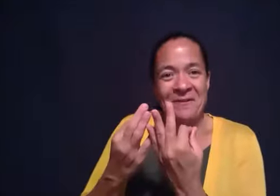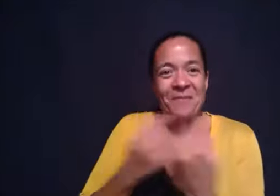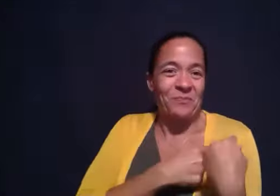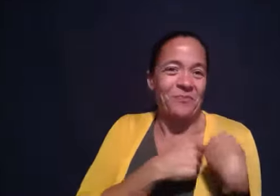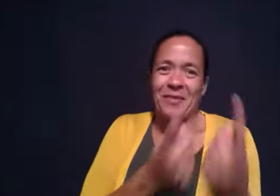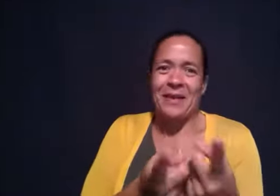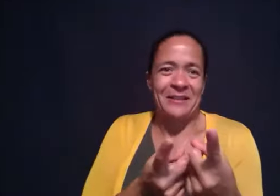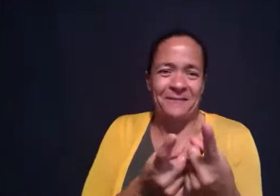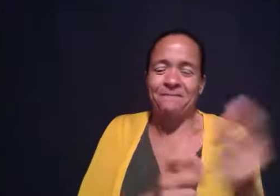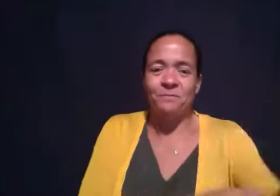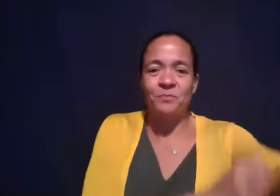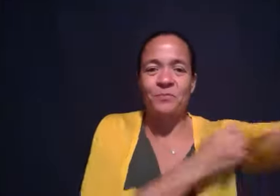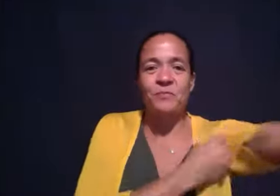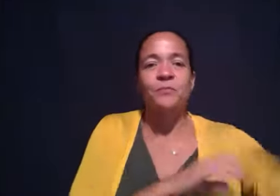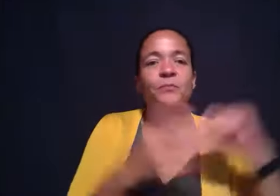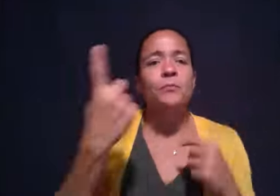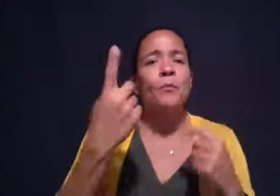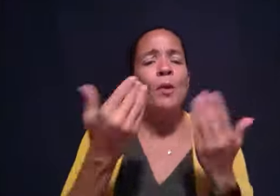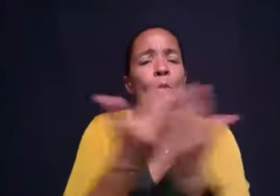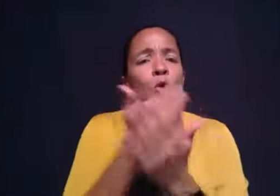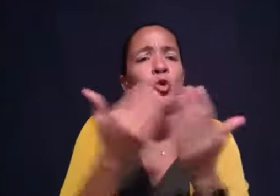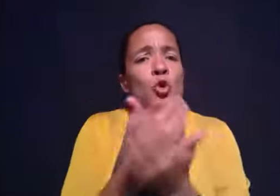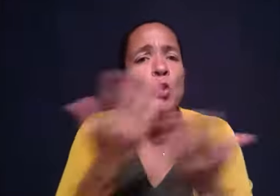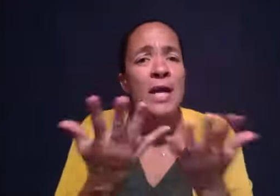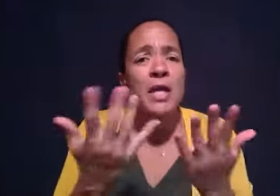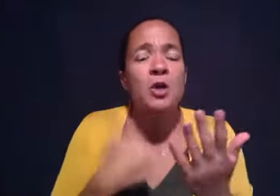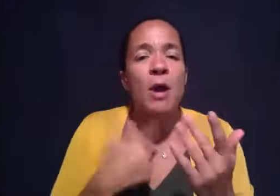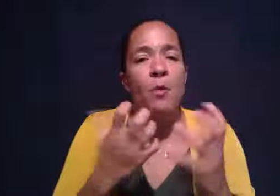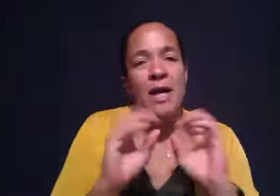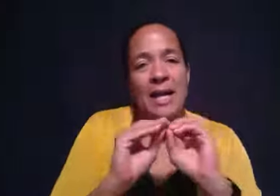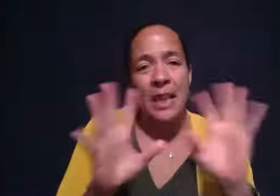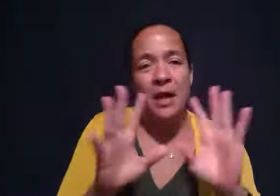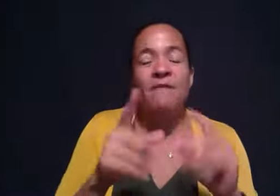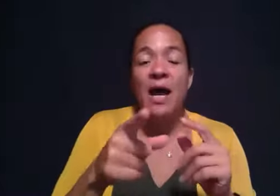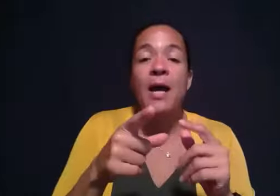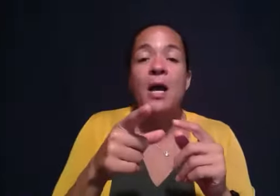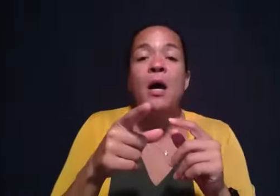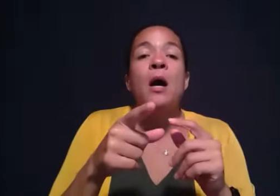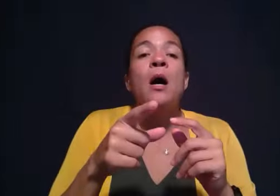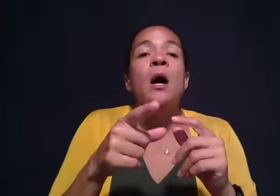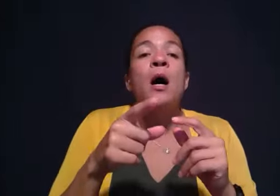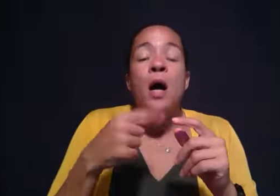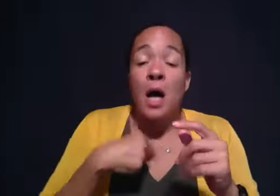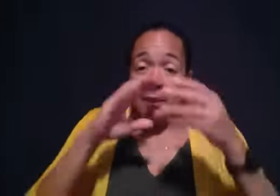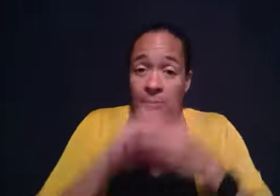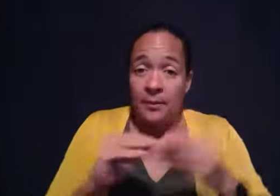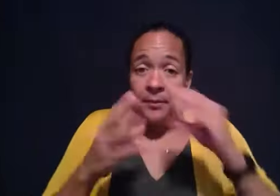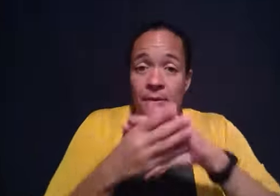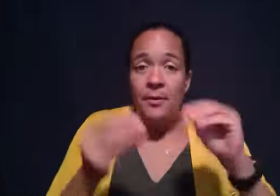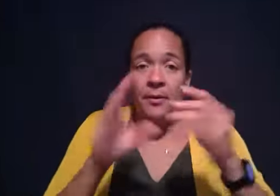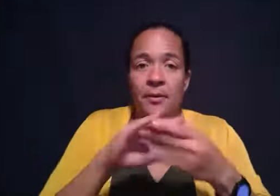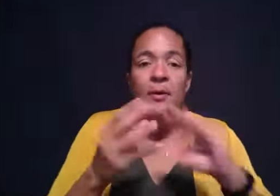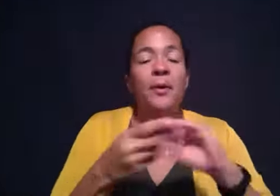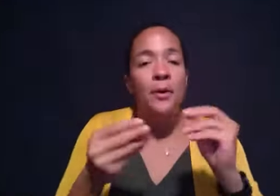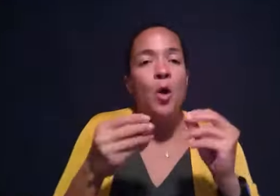like to clarify, because when we tell our stories, we sometimes go back to people and places and situations. And when I was new,